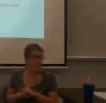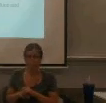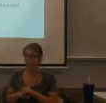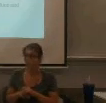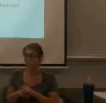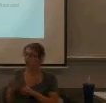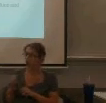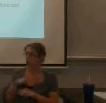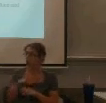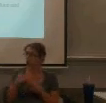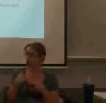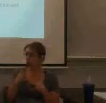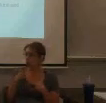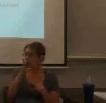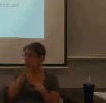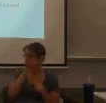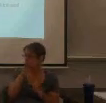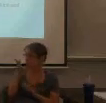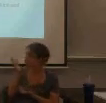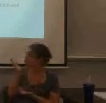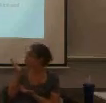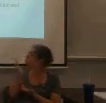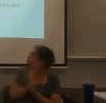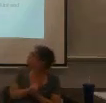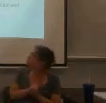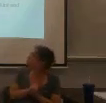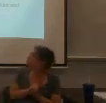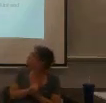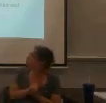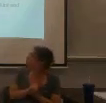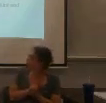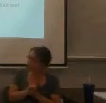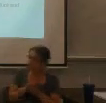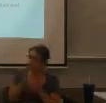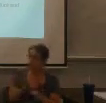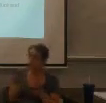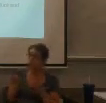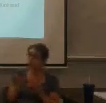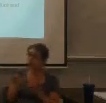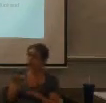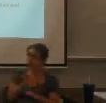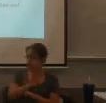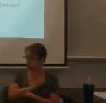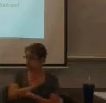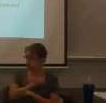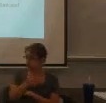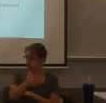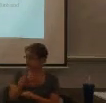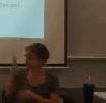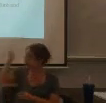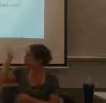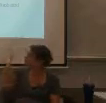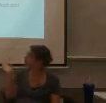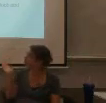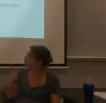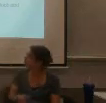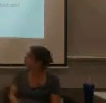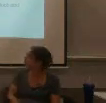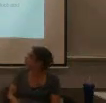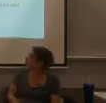Okay, so we have water, important characteristics here, listed